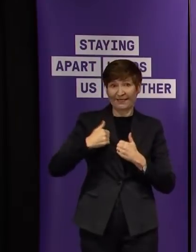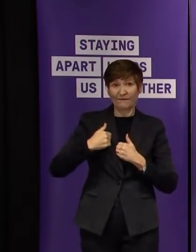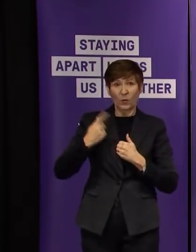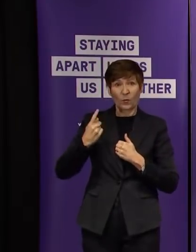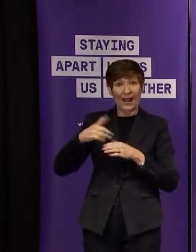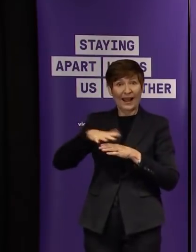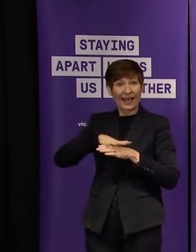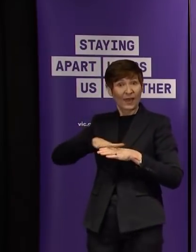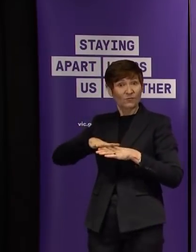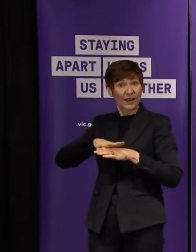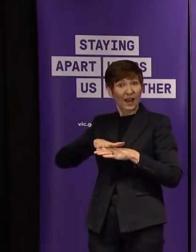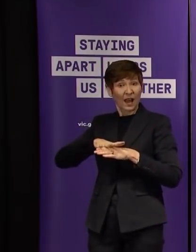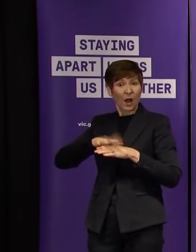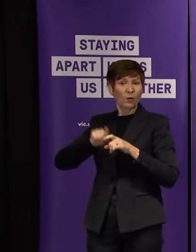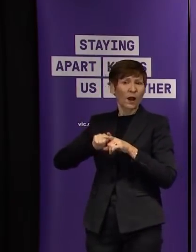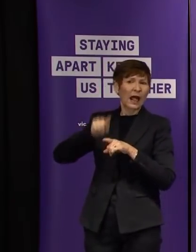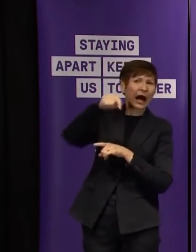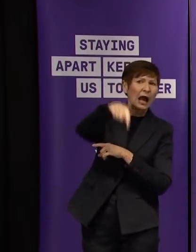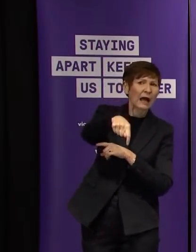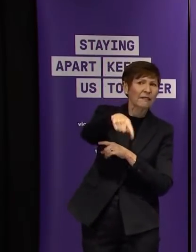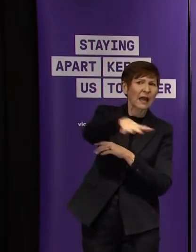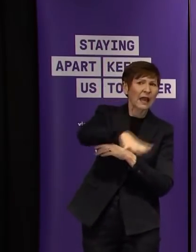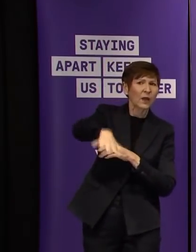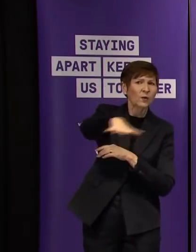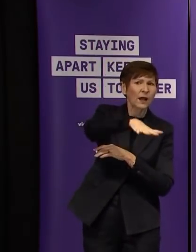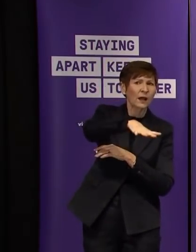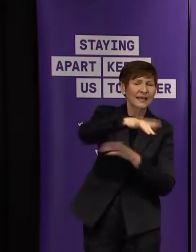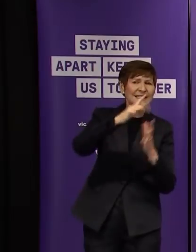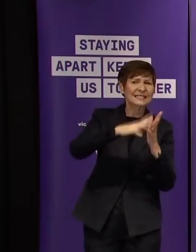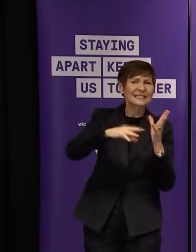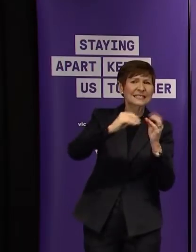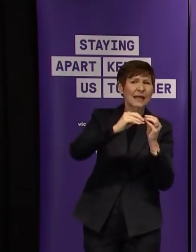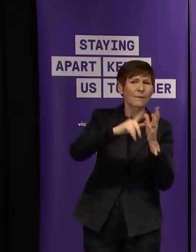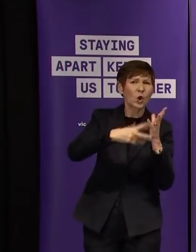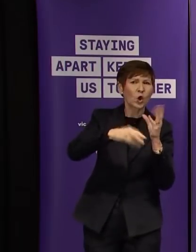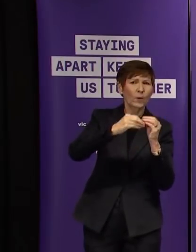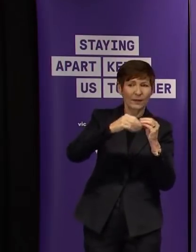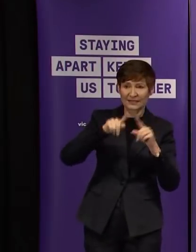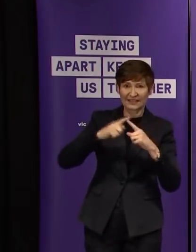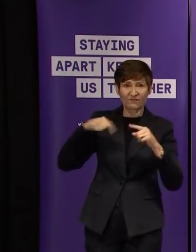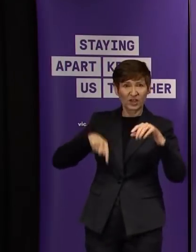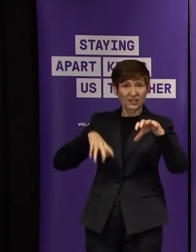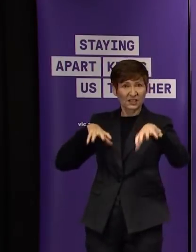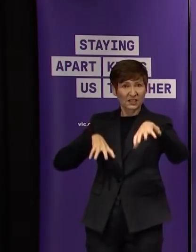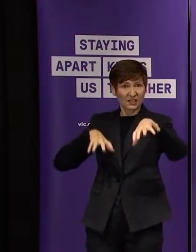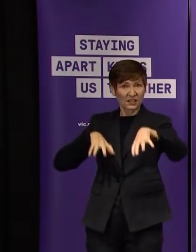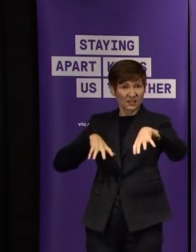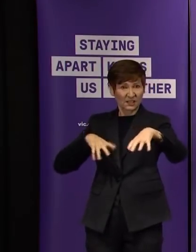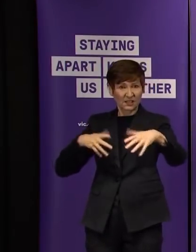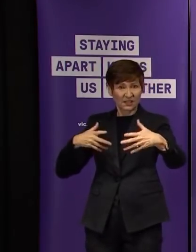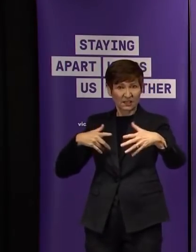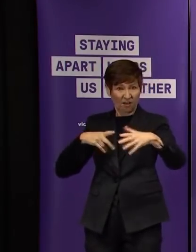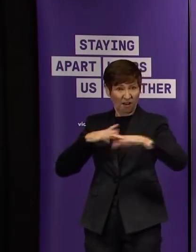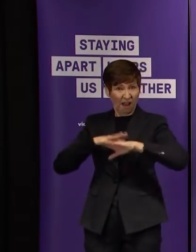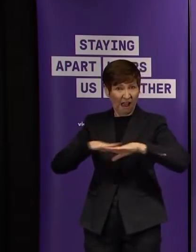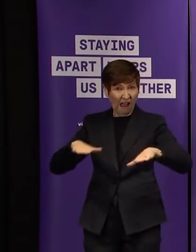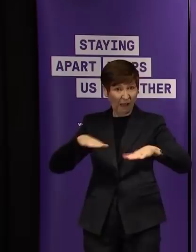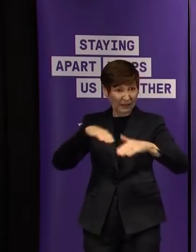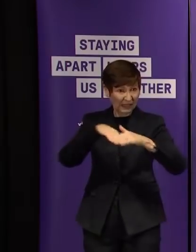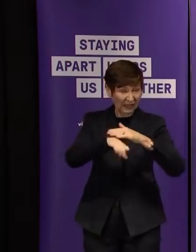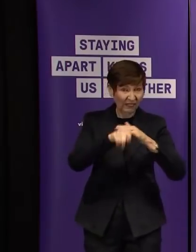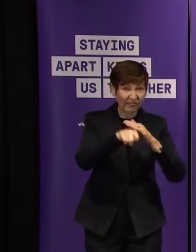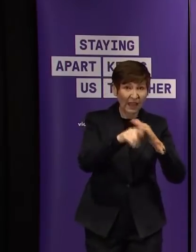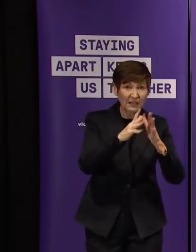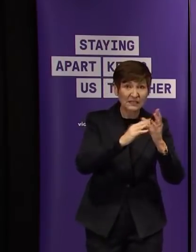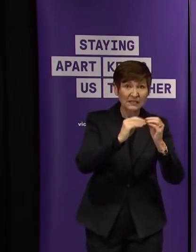to, again, inappropriately restrict people's ability to see a significant household.